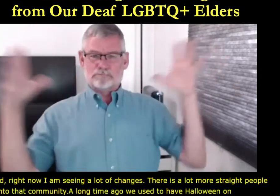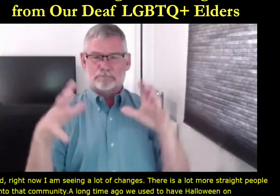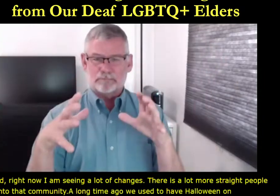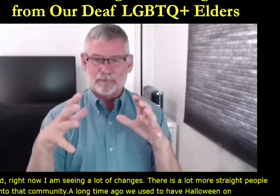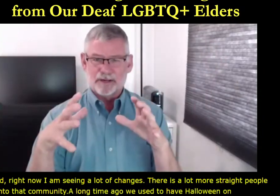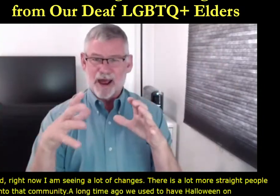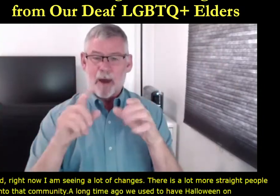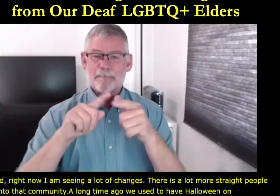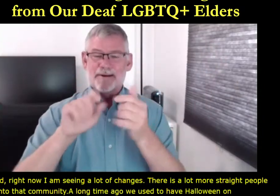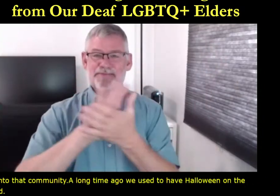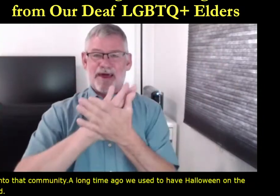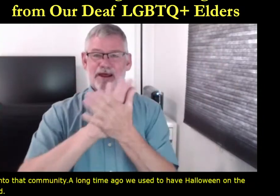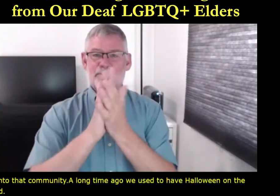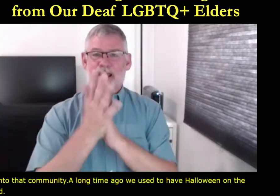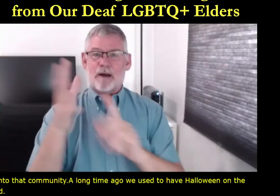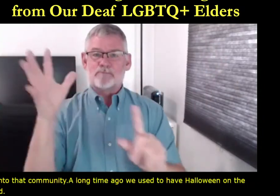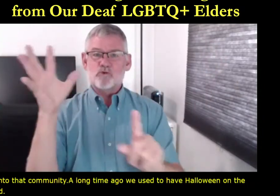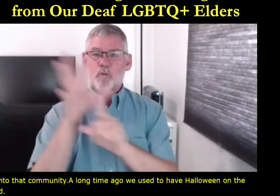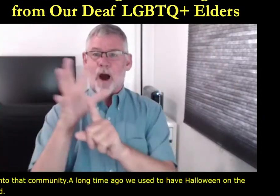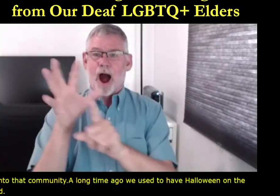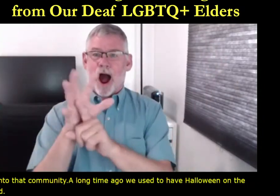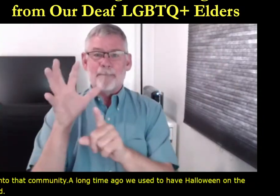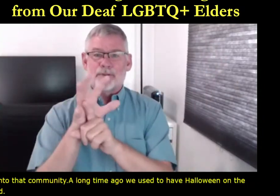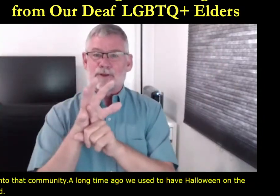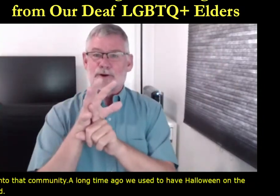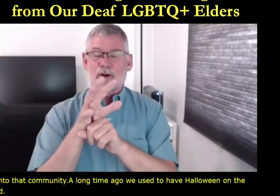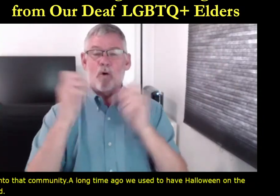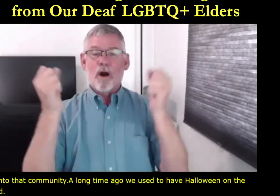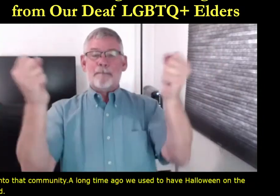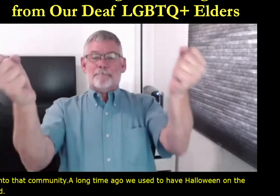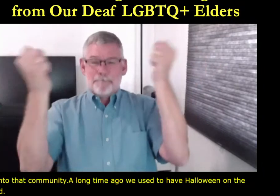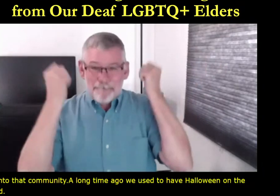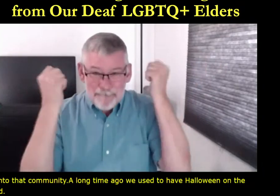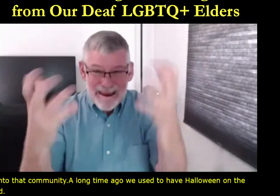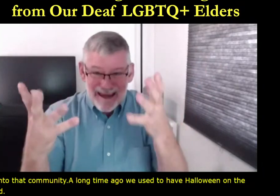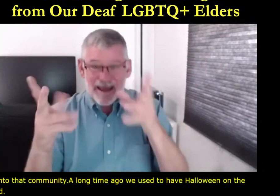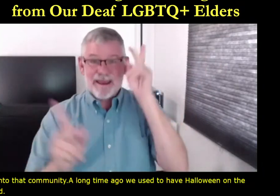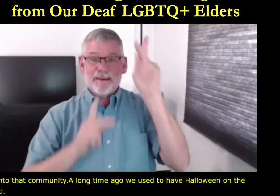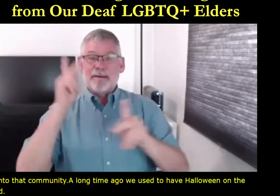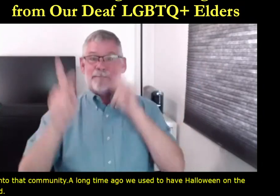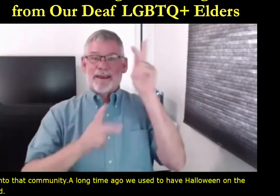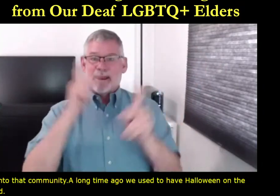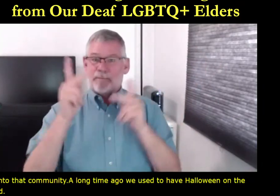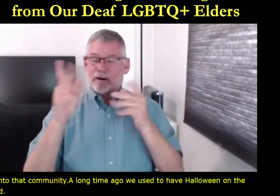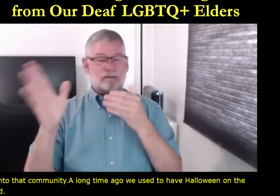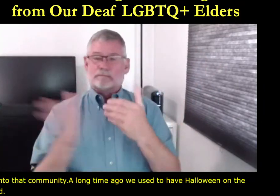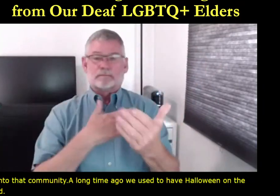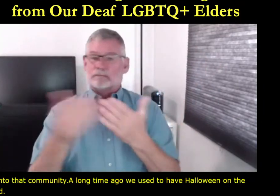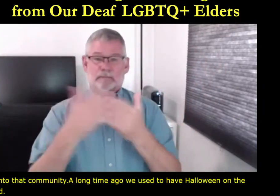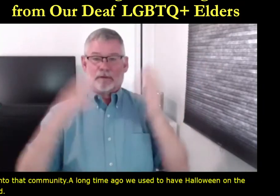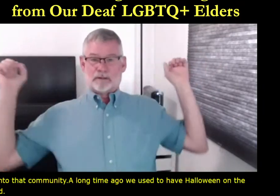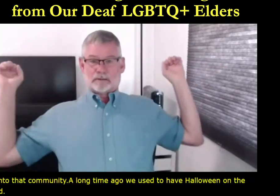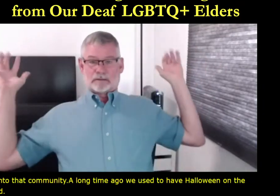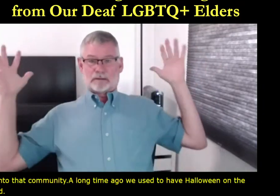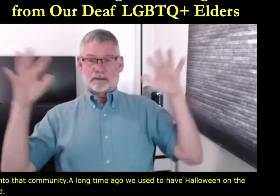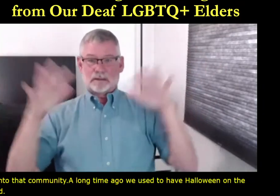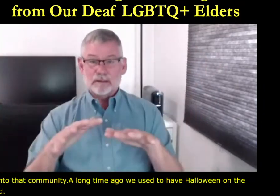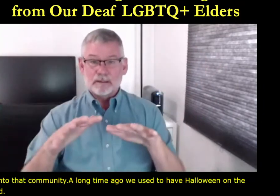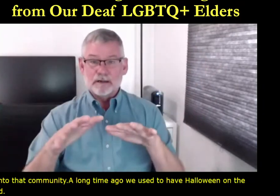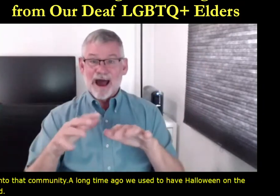the community to come together together and it became so popular many people it didn't matter